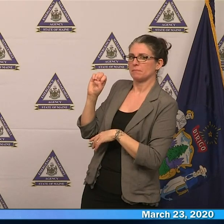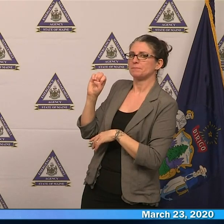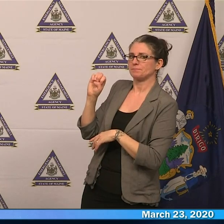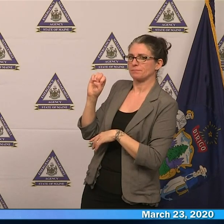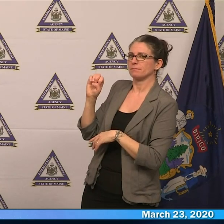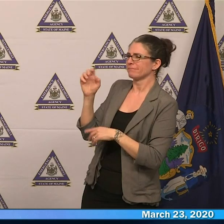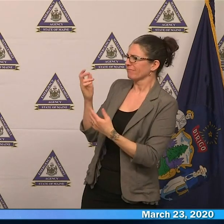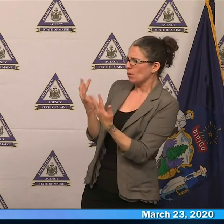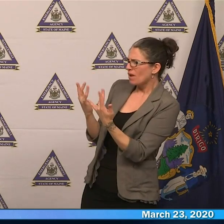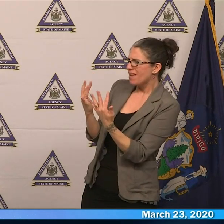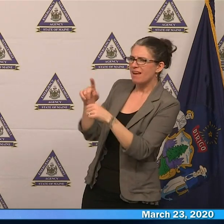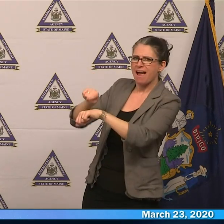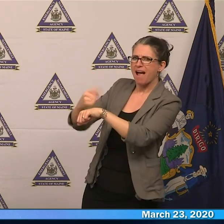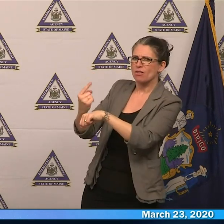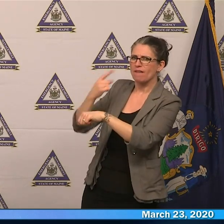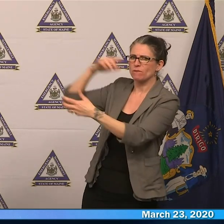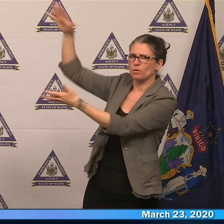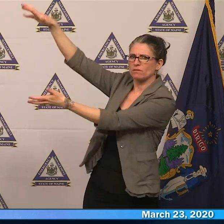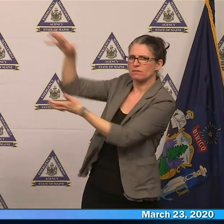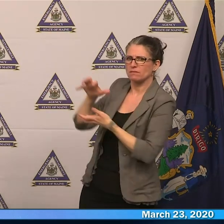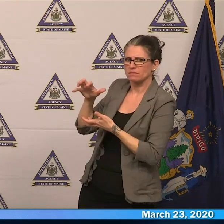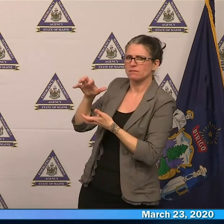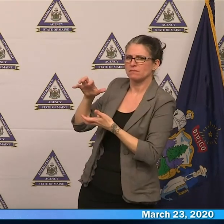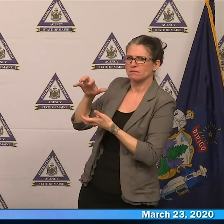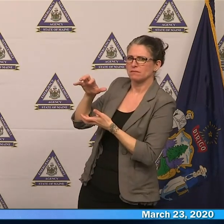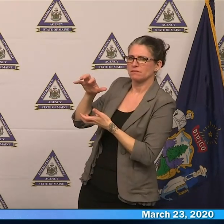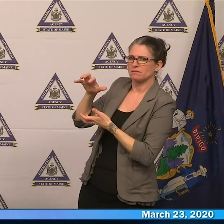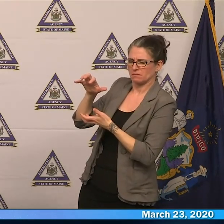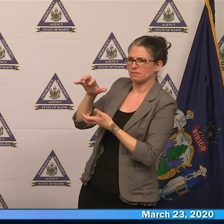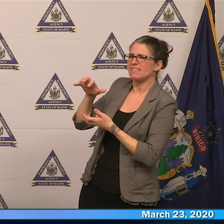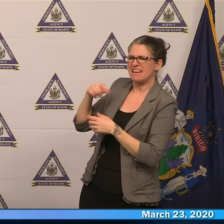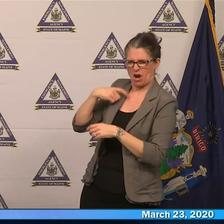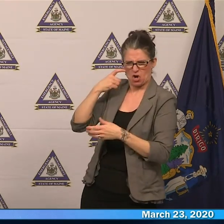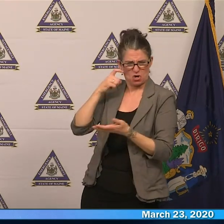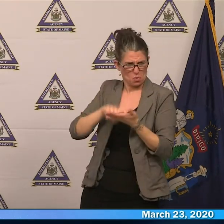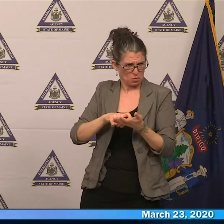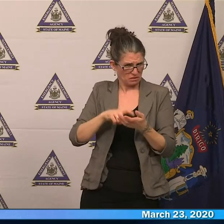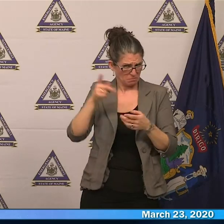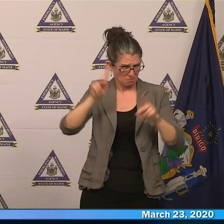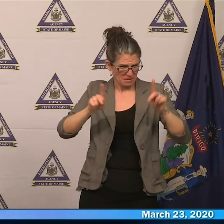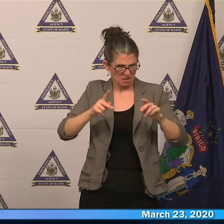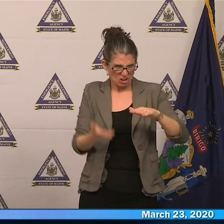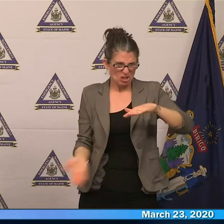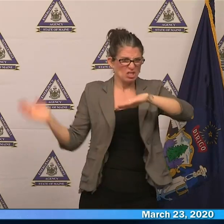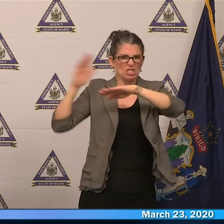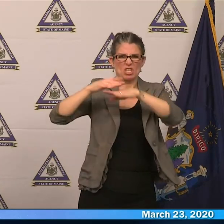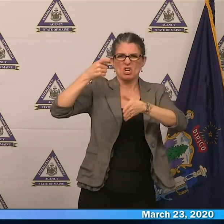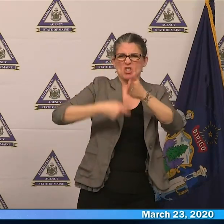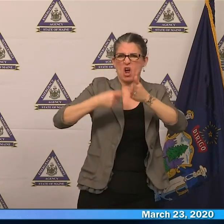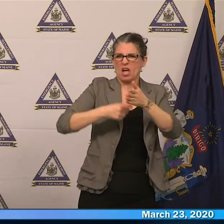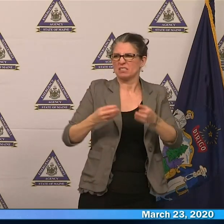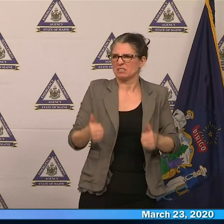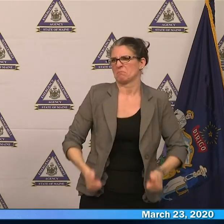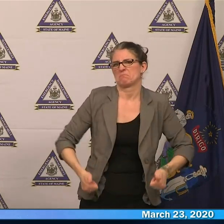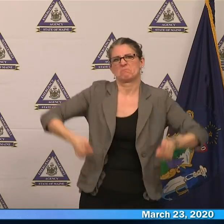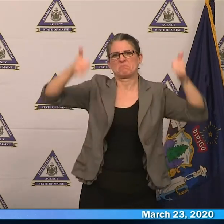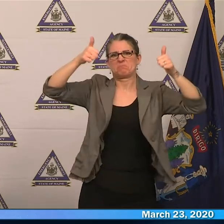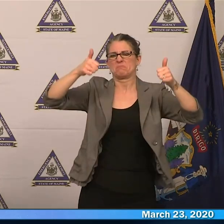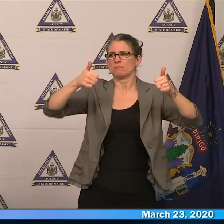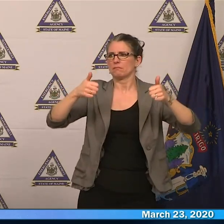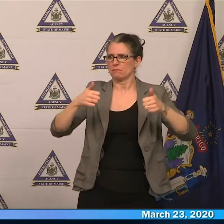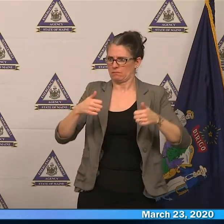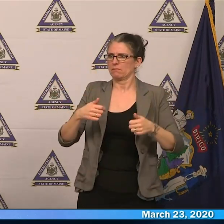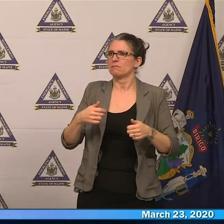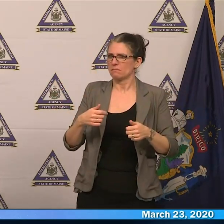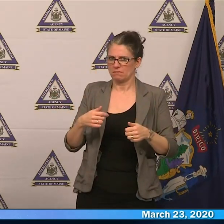example, I've seen a Maine firm that's selling masks for $8 a pop in a unit. What are the prices that hospitals should be expecting to pay for this stuff on the